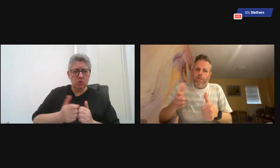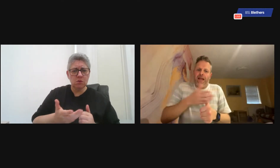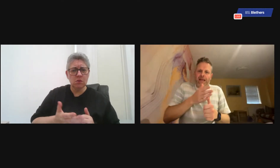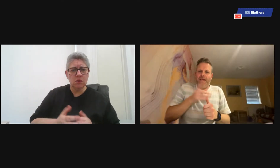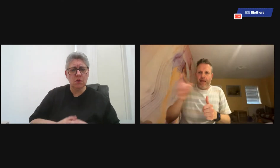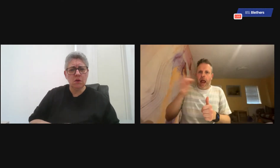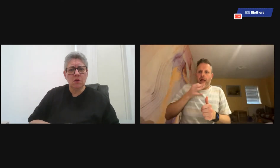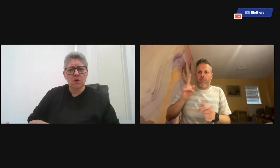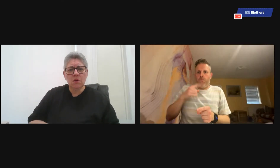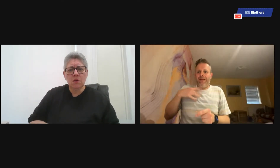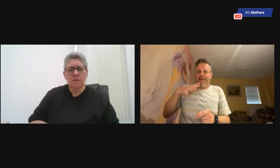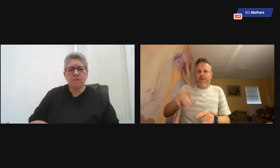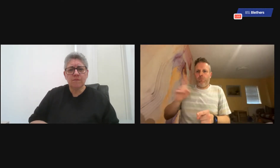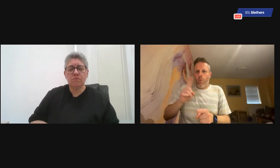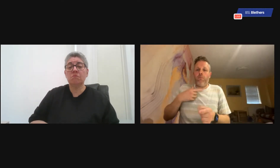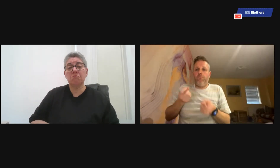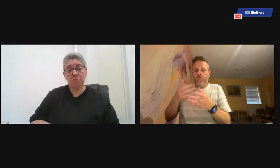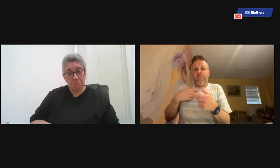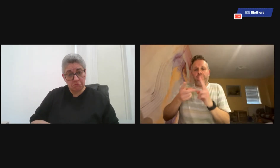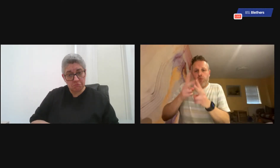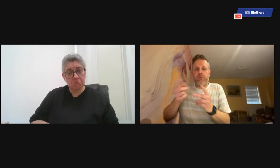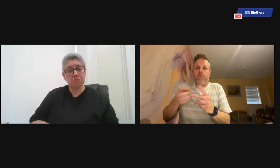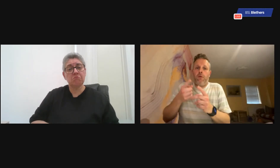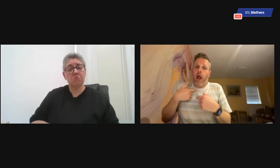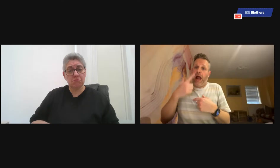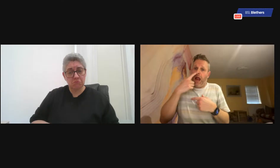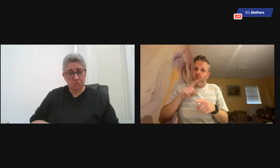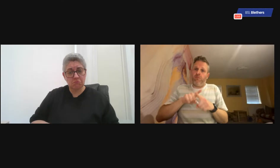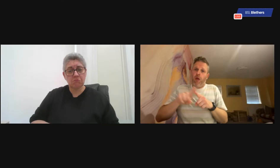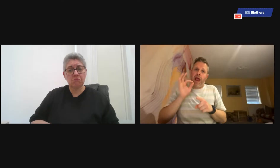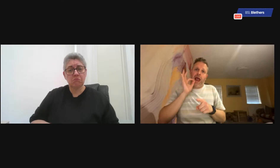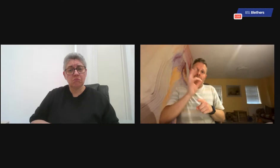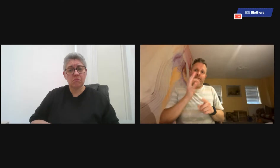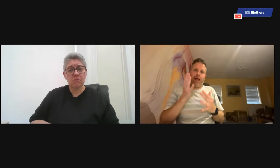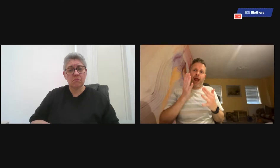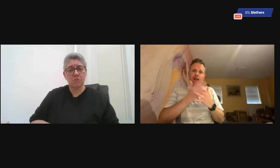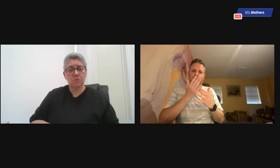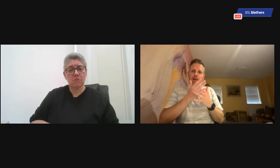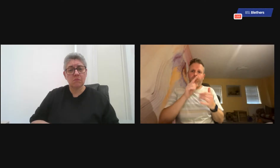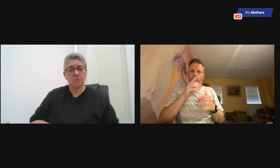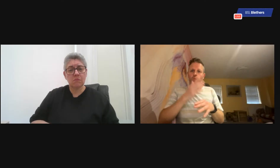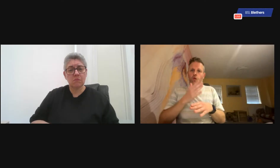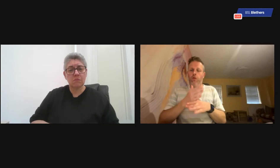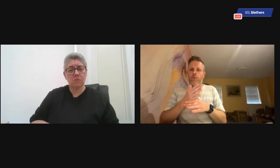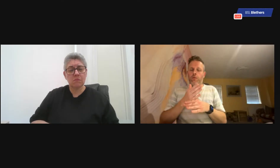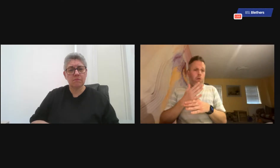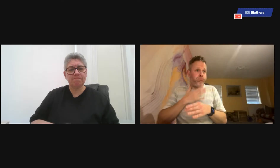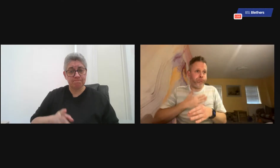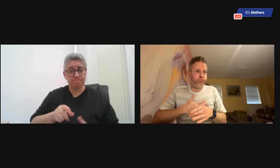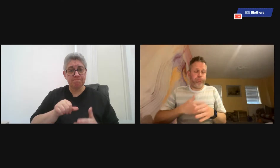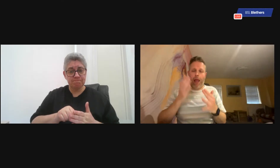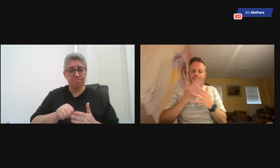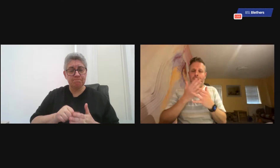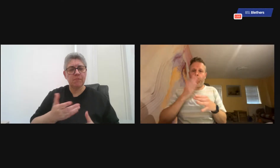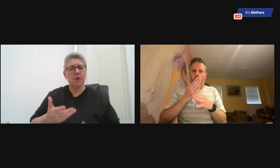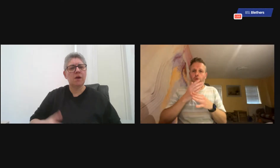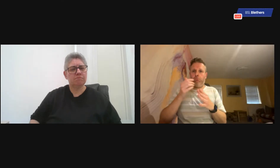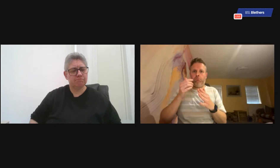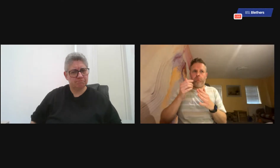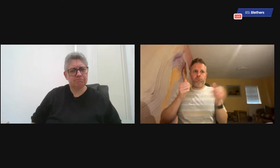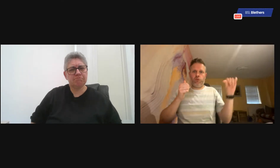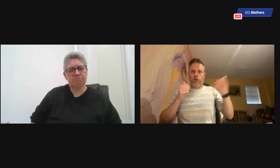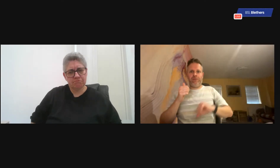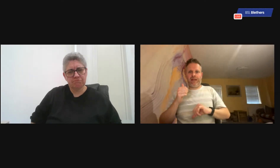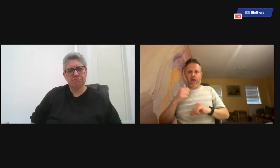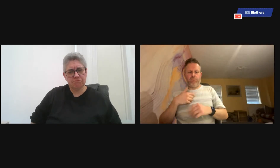were they just provided, or how did that go? Originally, they asked me what my needs were. And of